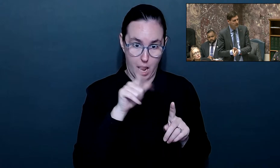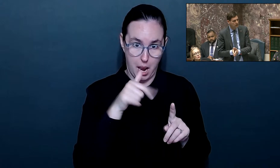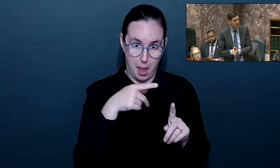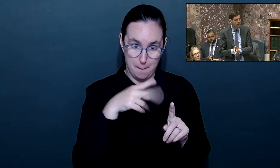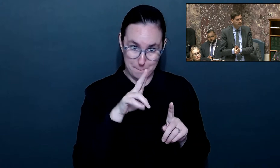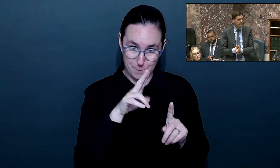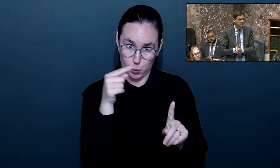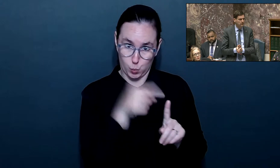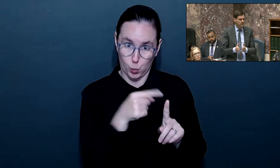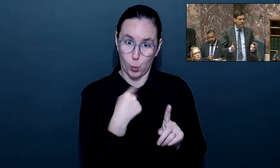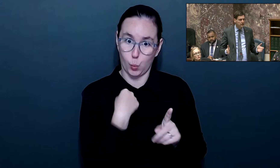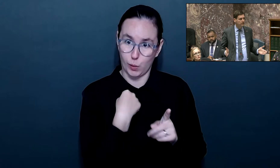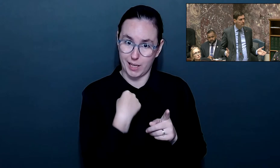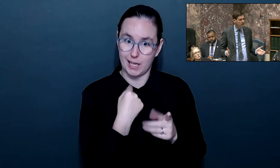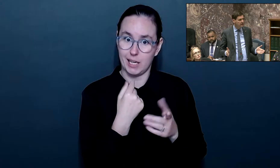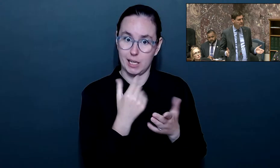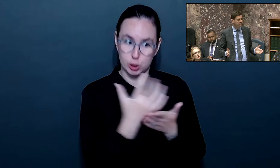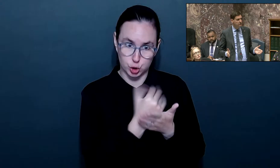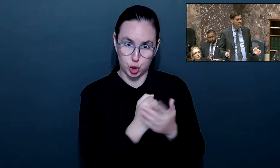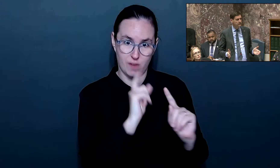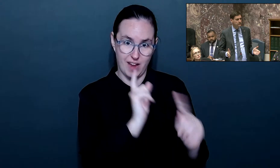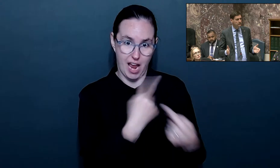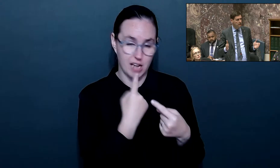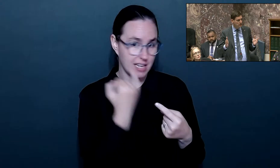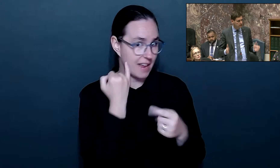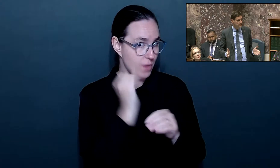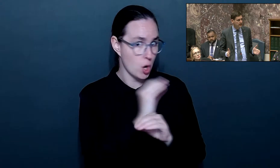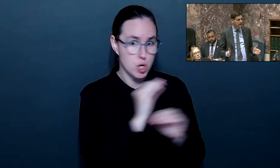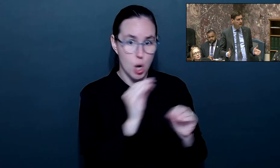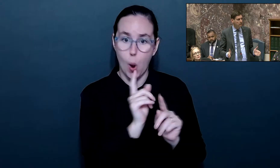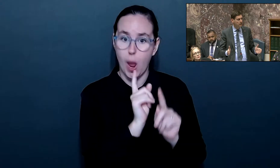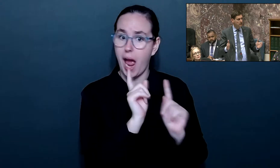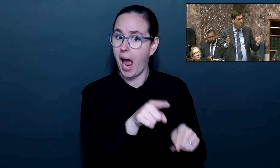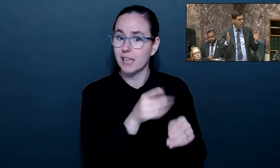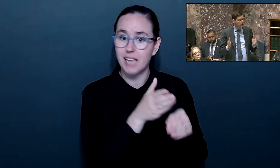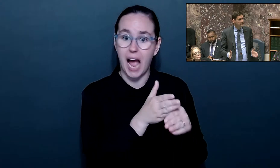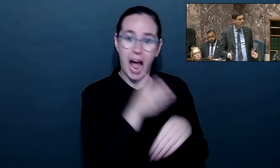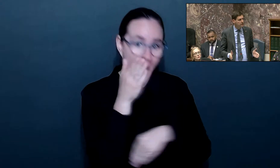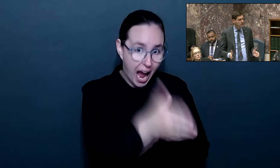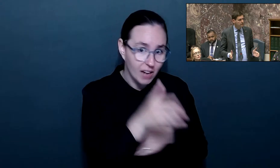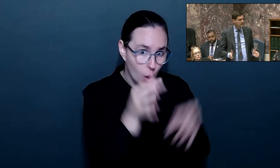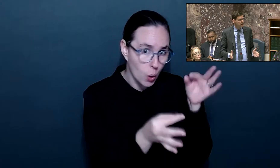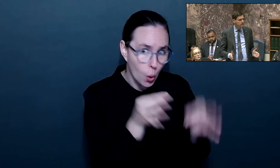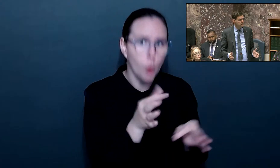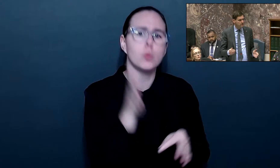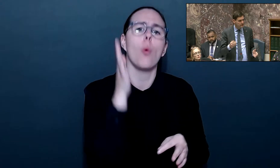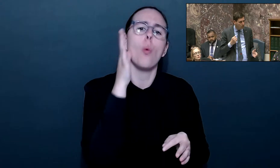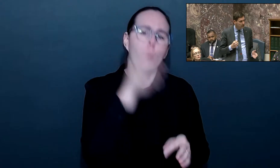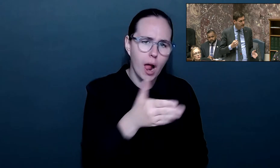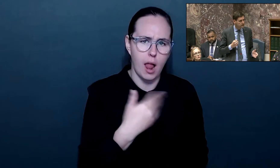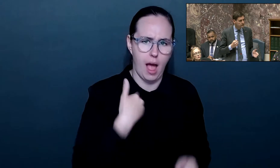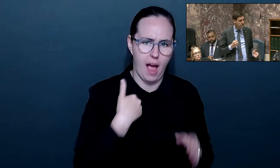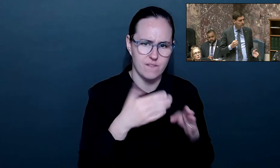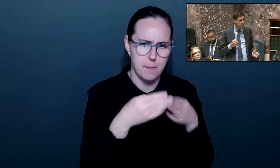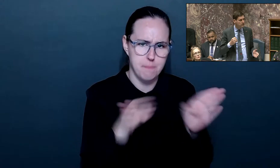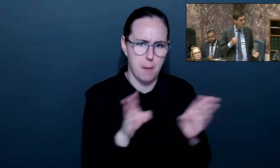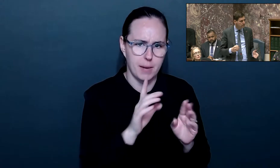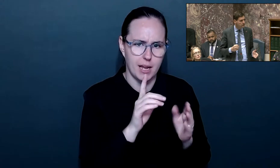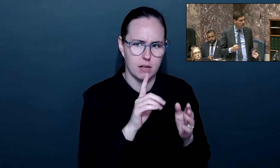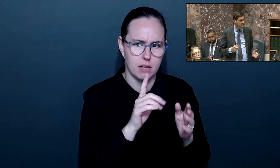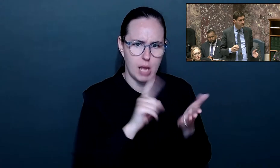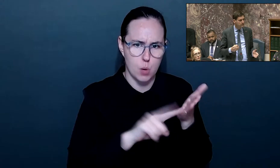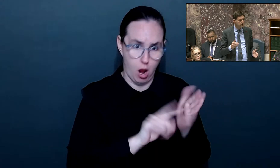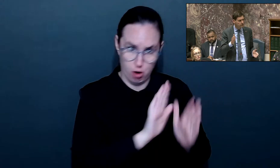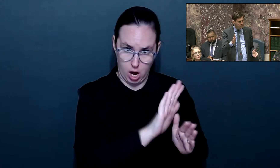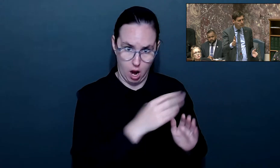full public inquiry. Very clear about that in my first answer. Clear again now. We will get British Columbians the answers, because I want the answers. British